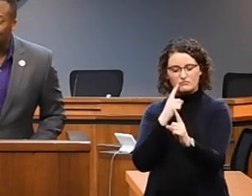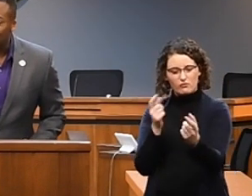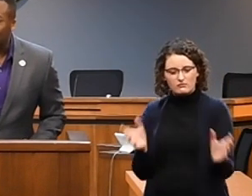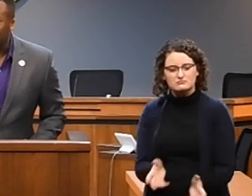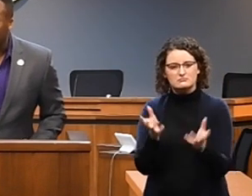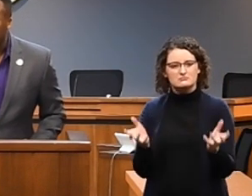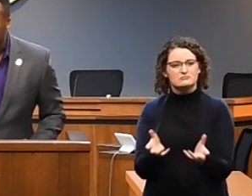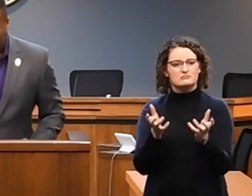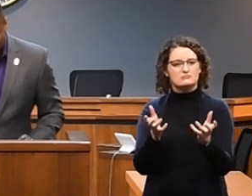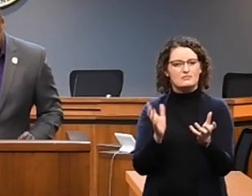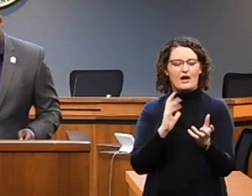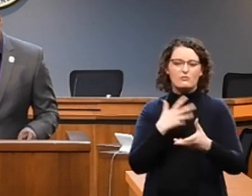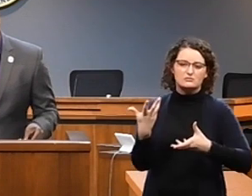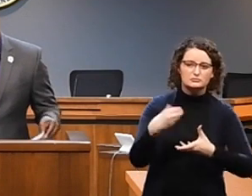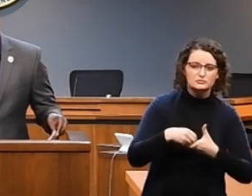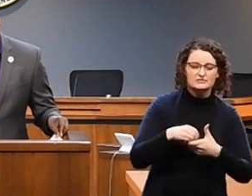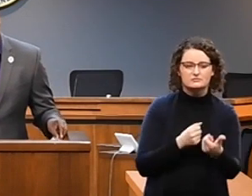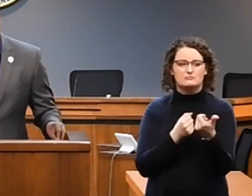and supportive Howard County.